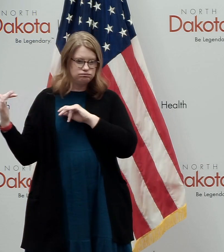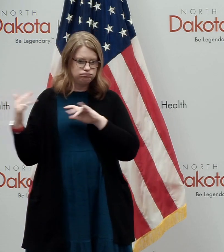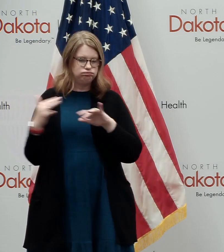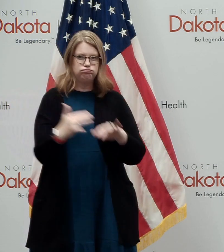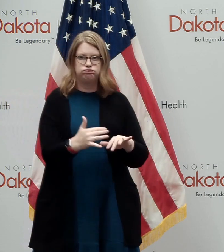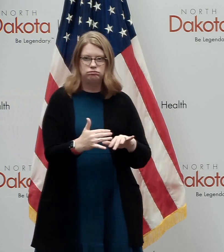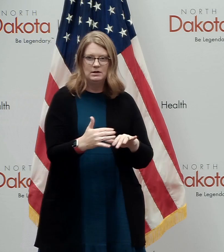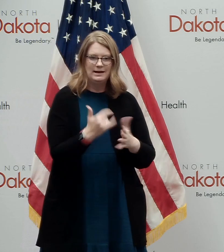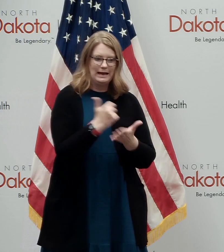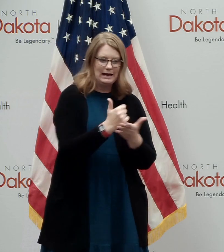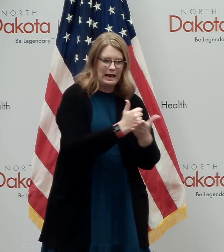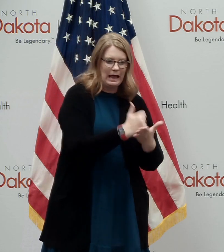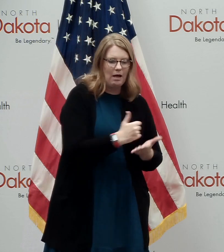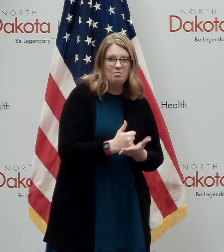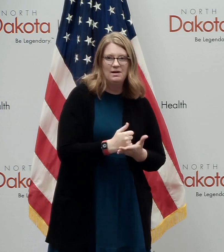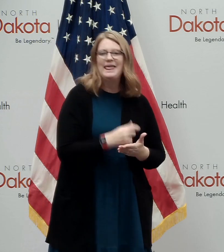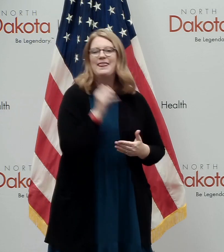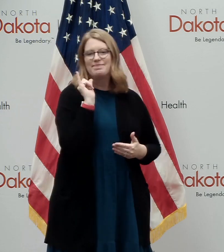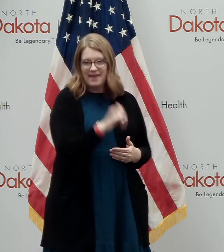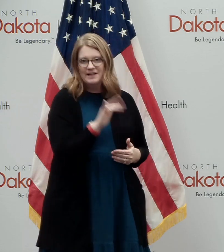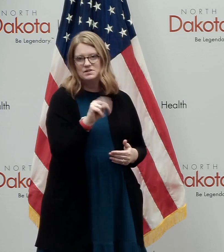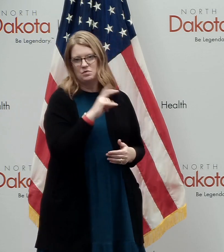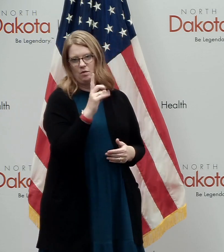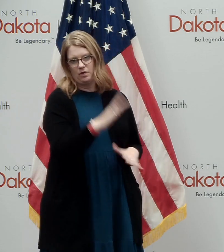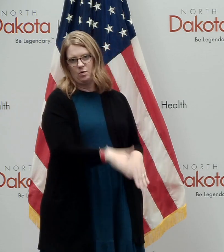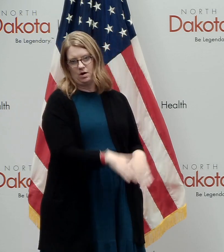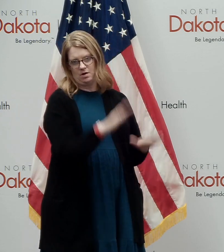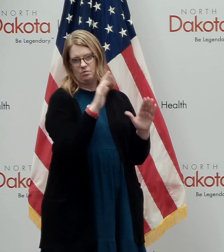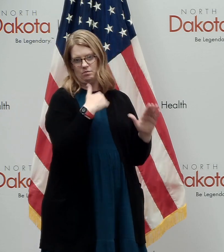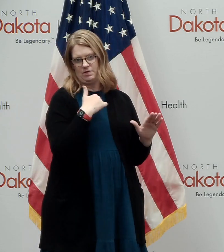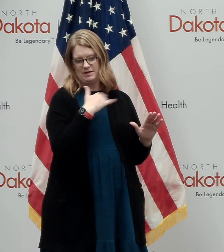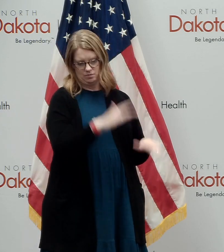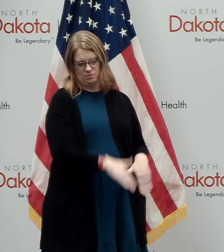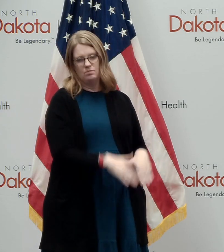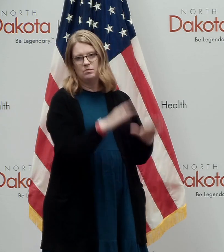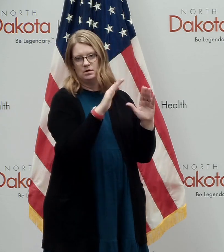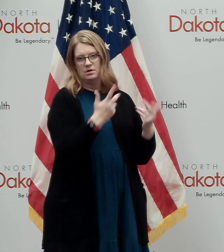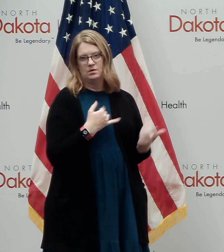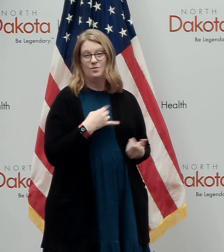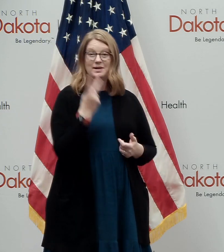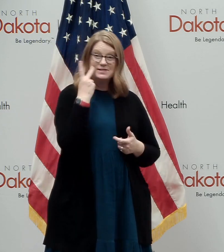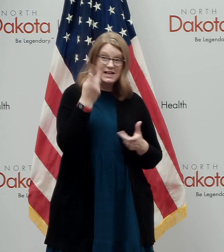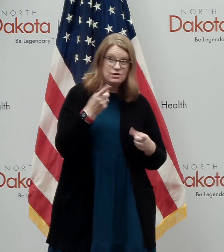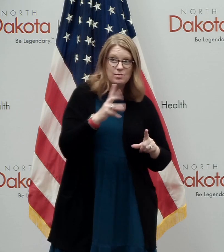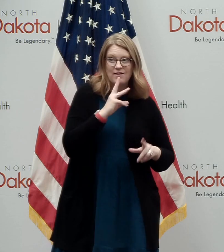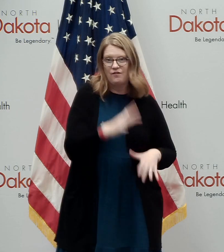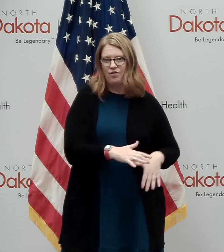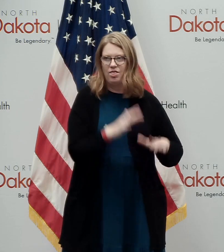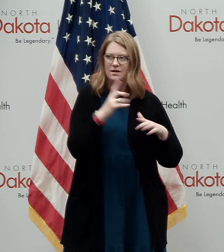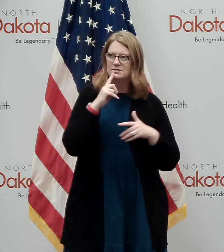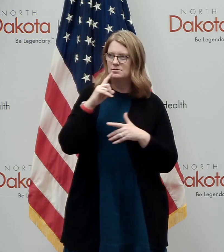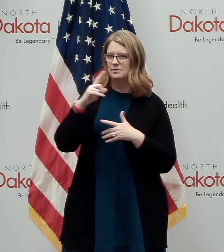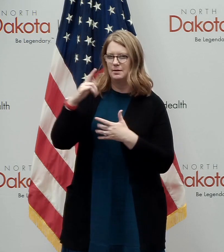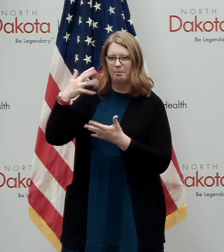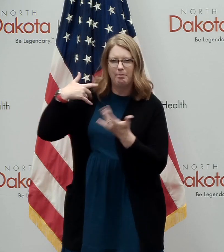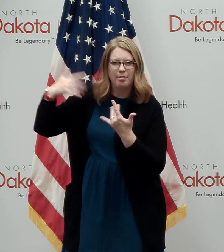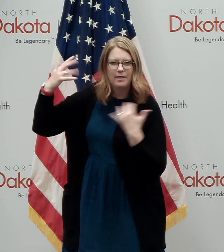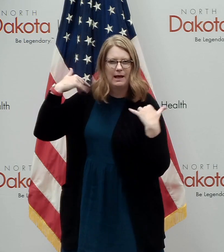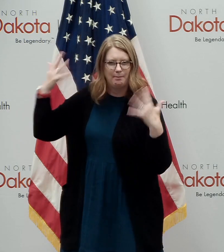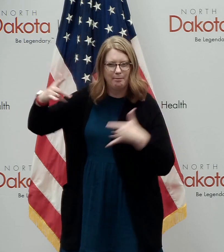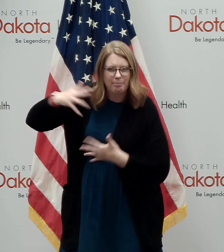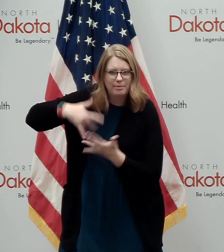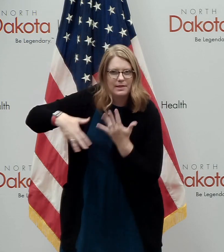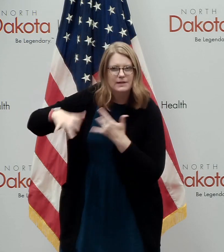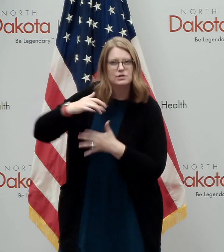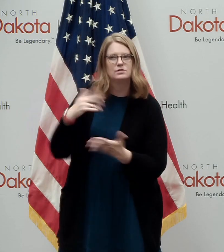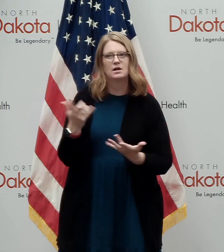grew up in, is people looking out for each other in that way. And we've seen it during floods, we've seen it during blizzards, we've seen it during hard harvests, and I